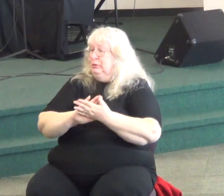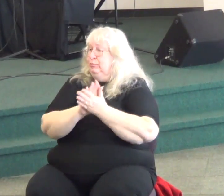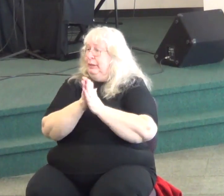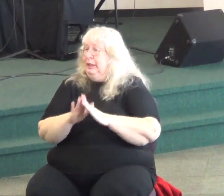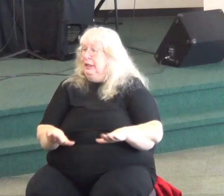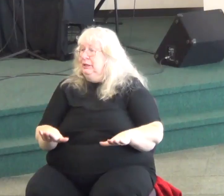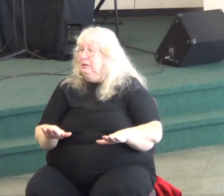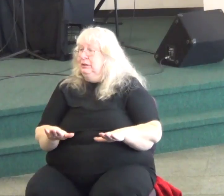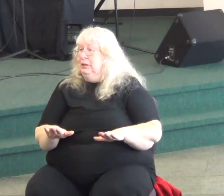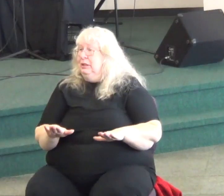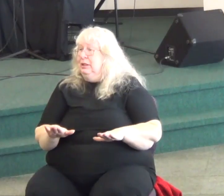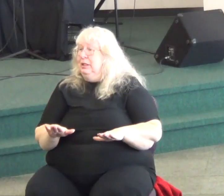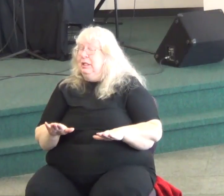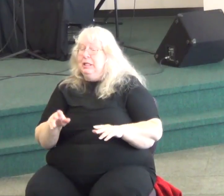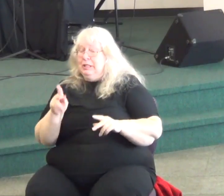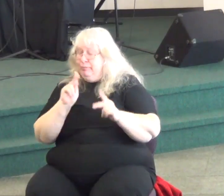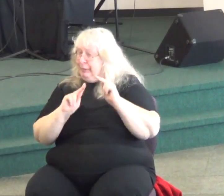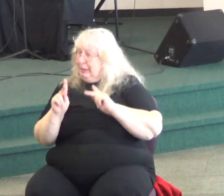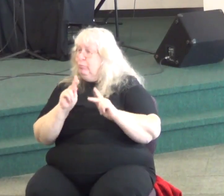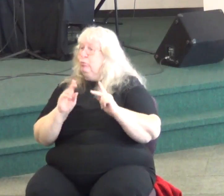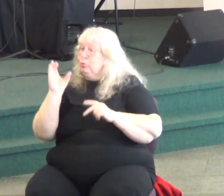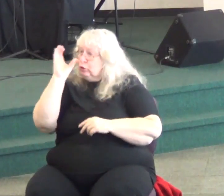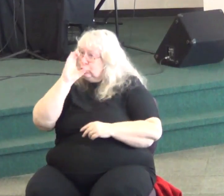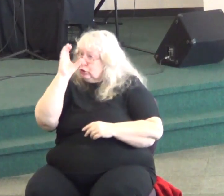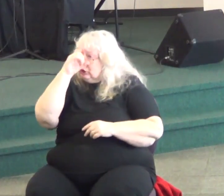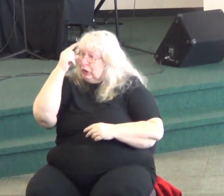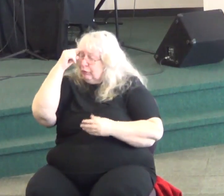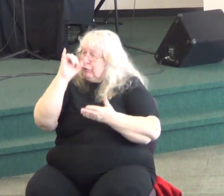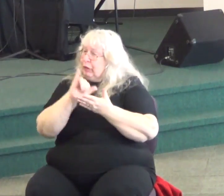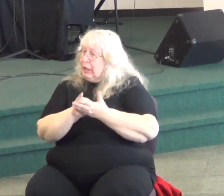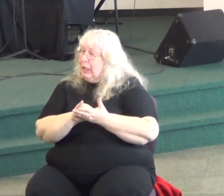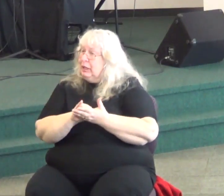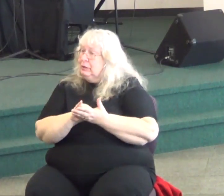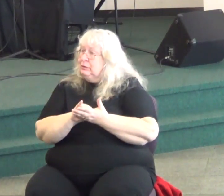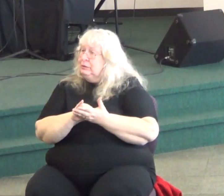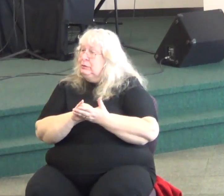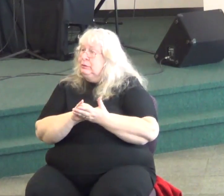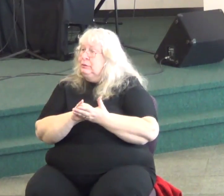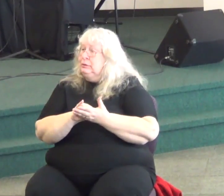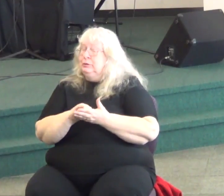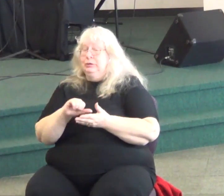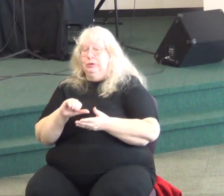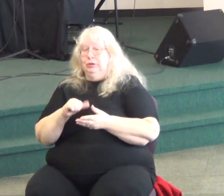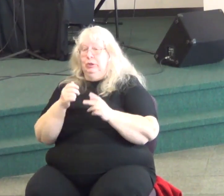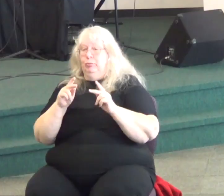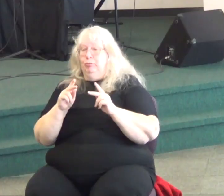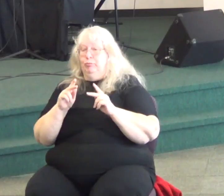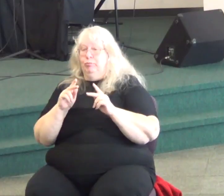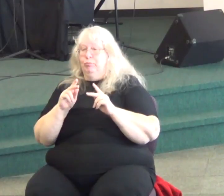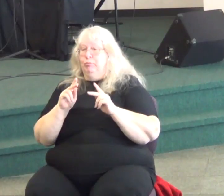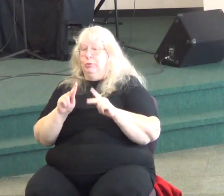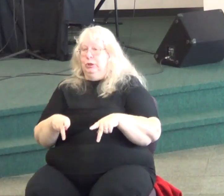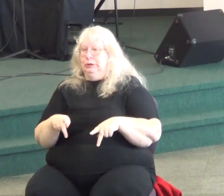they're looking for. And somebody yells, wait a minute, is that Jesus on a donkey?